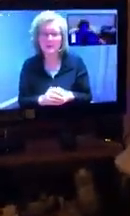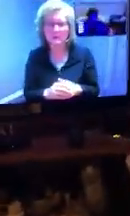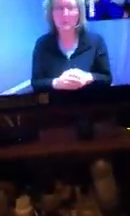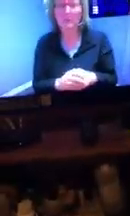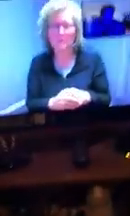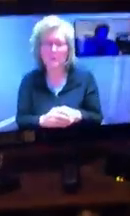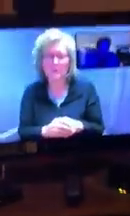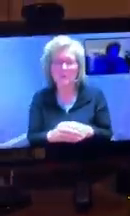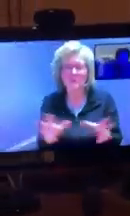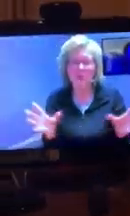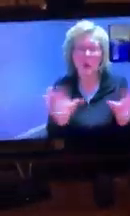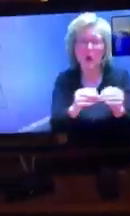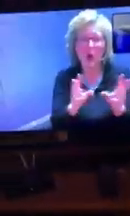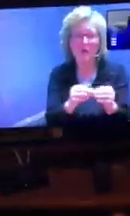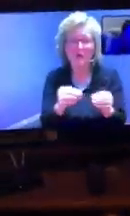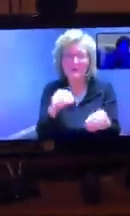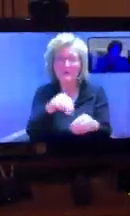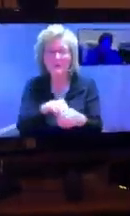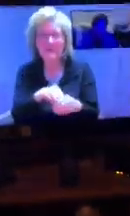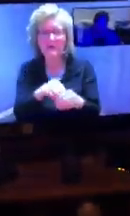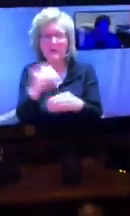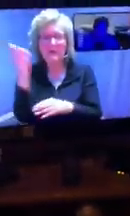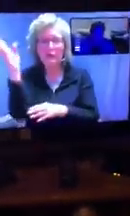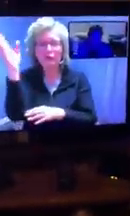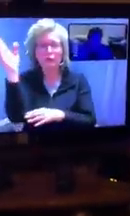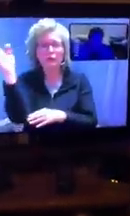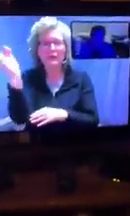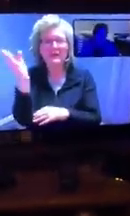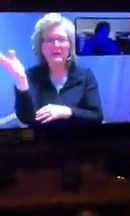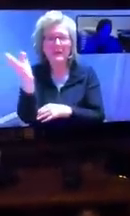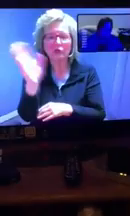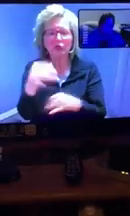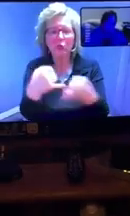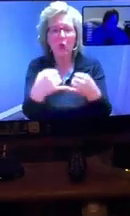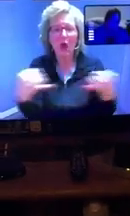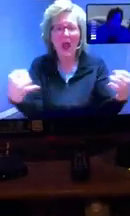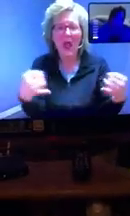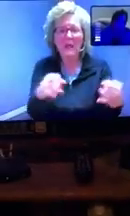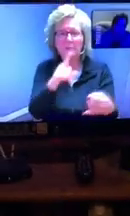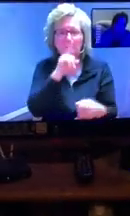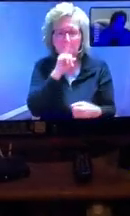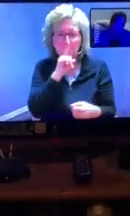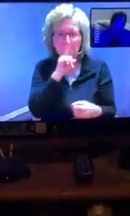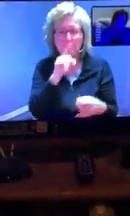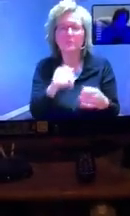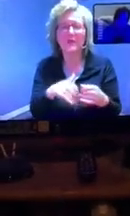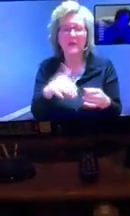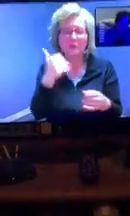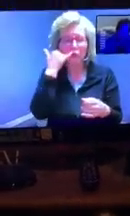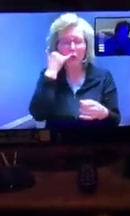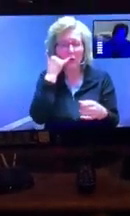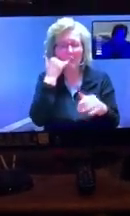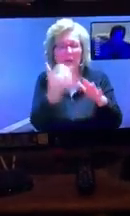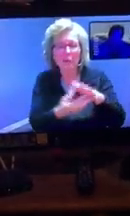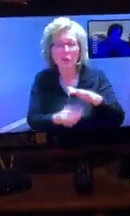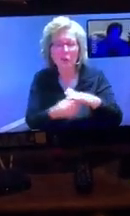The conference is in presentation mode. Your line is muted. This call is being recorded. Directors with